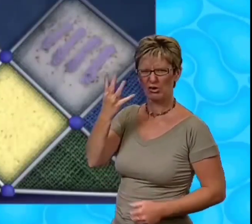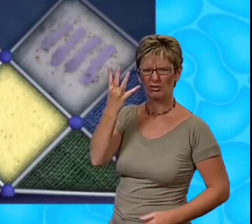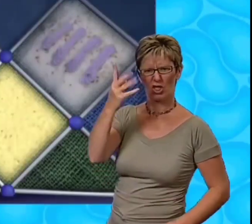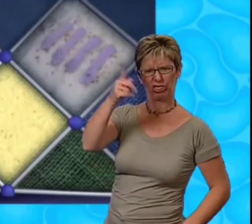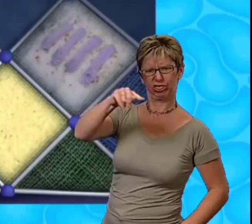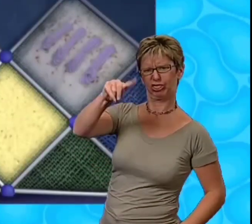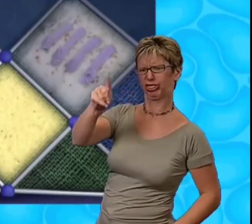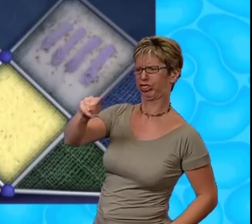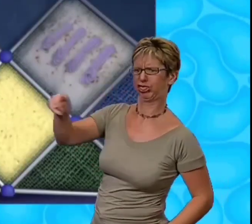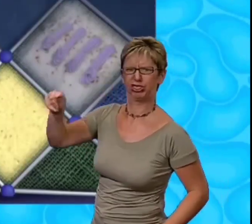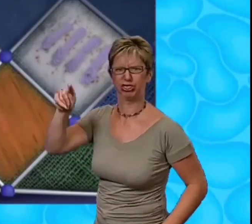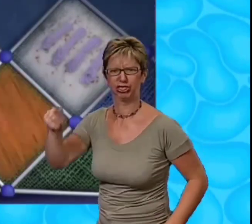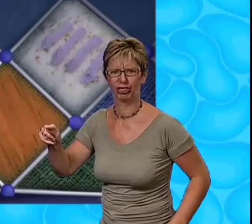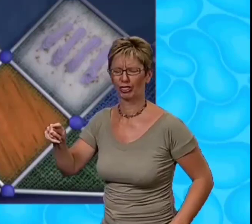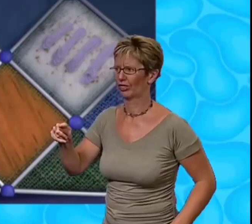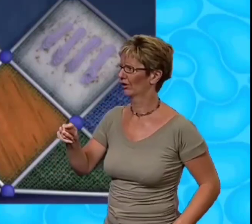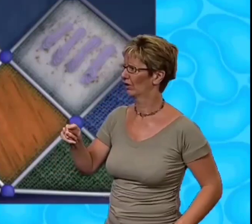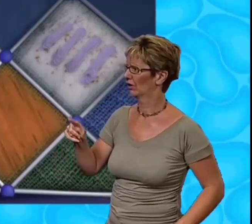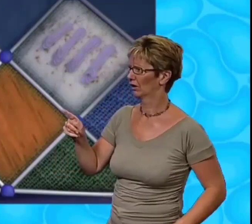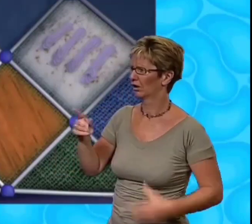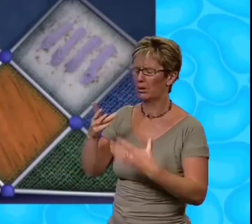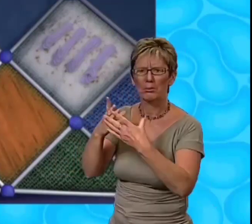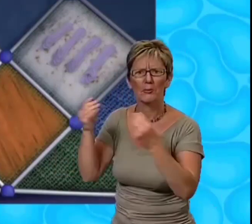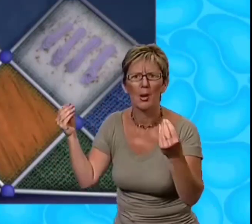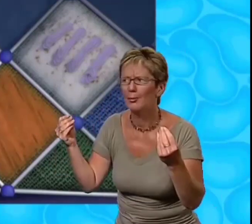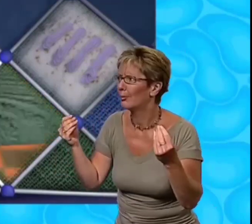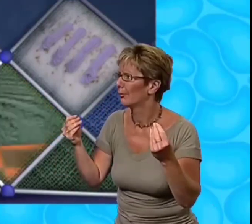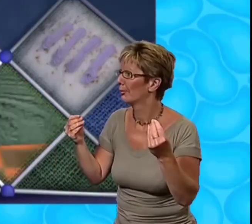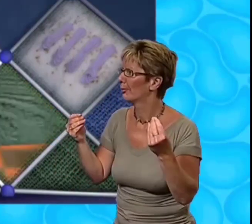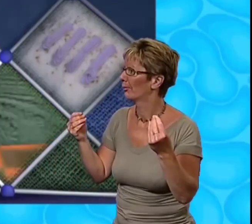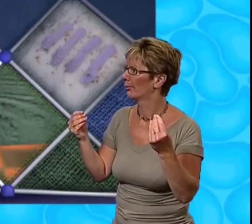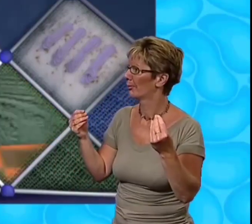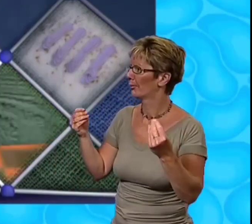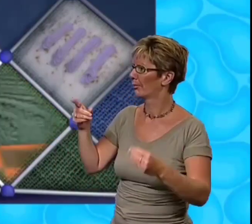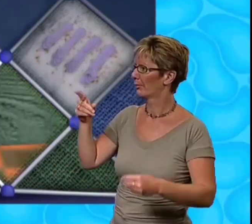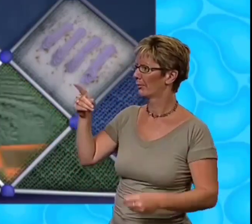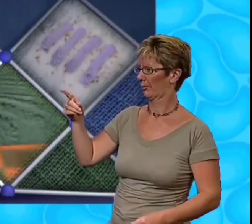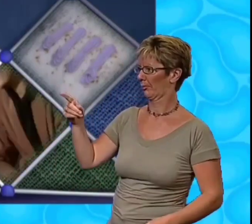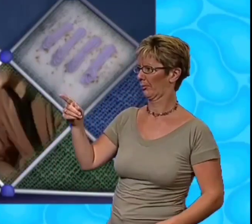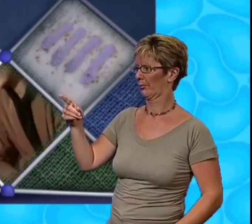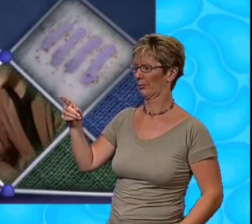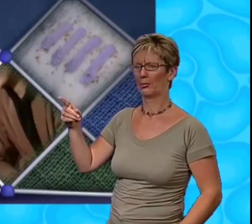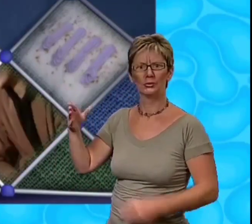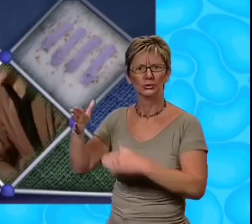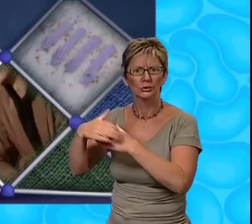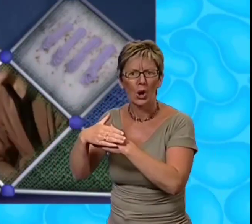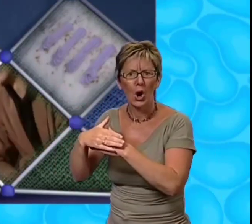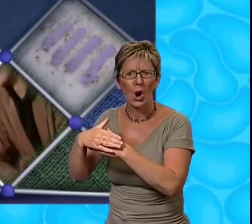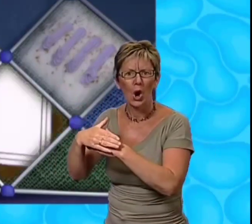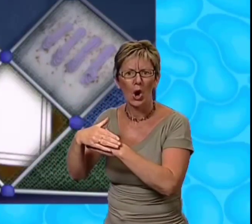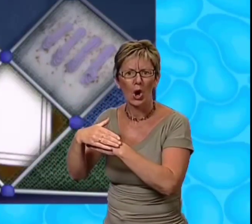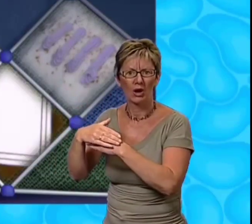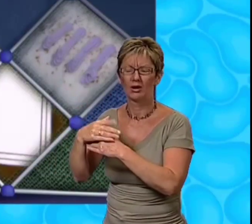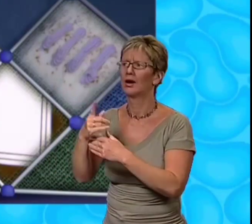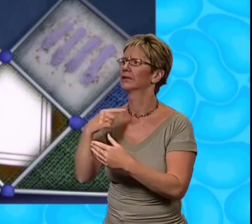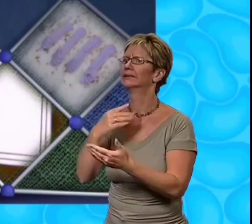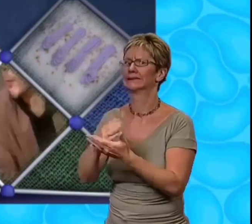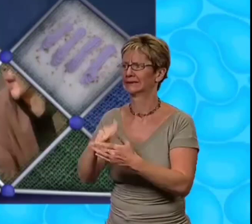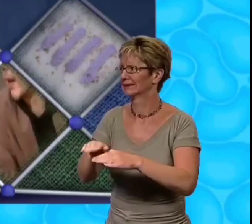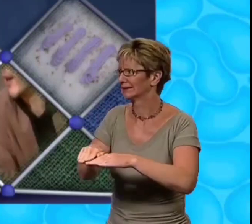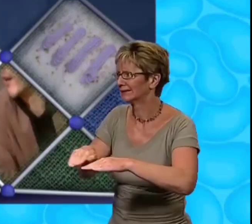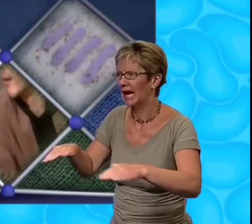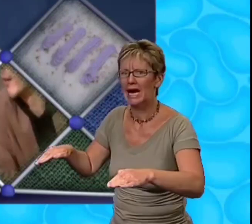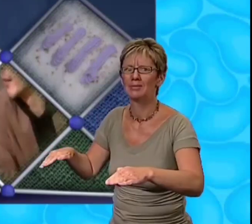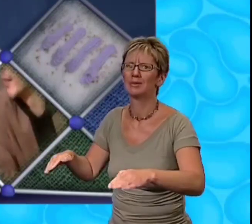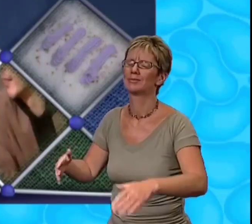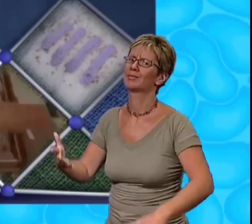the fours were going wrong. Or disappearing. That door number. And I was going to sort out the table